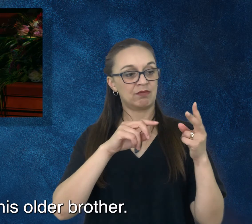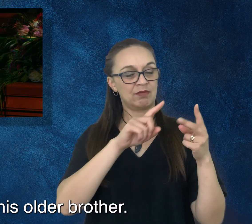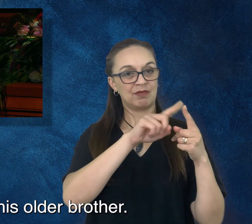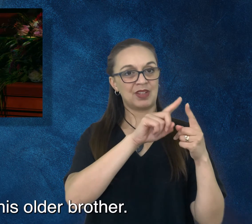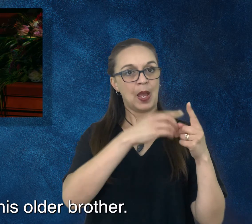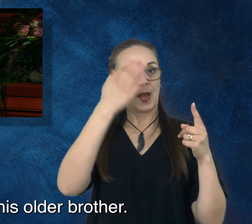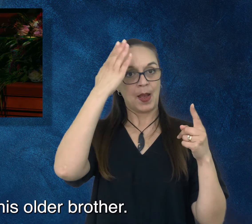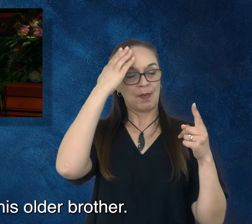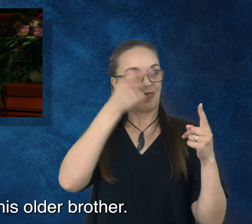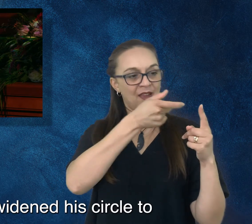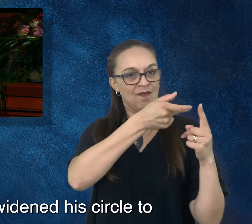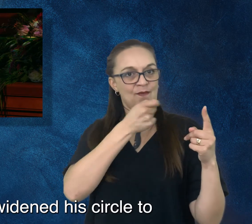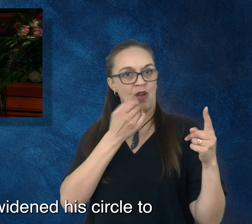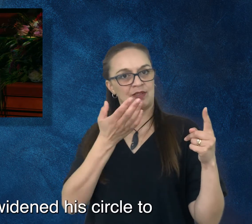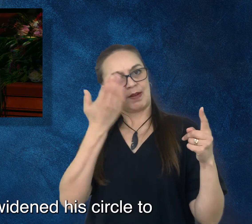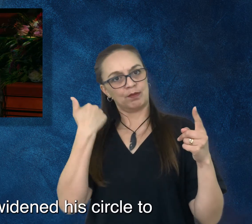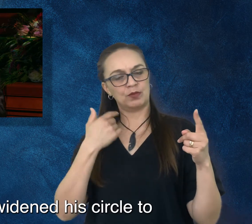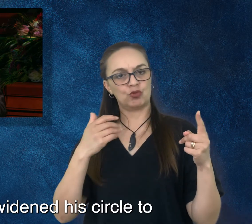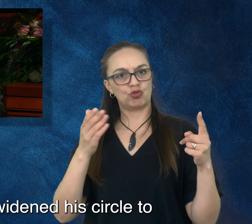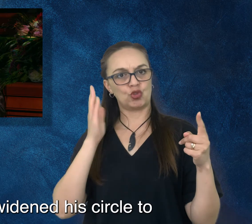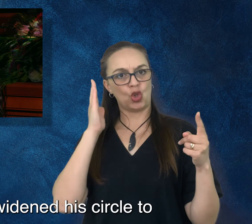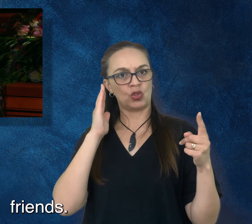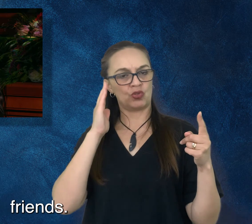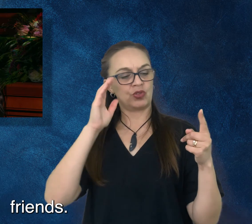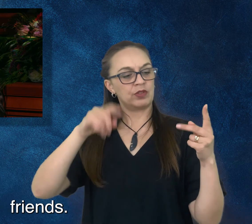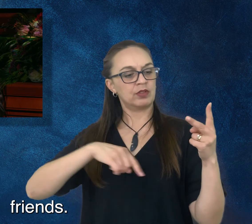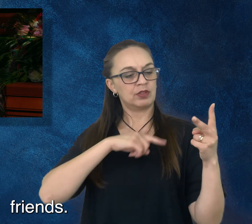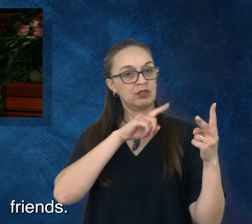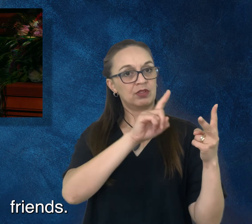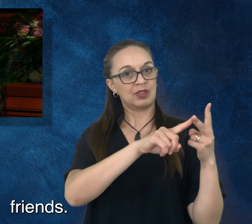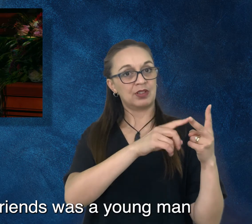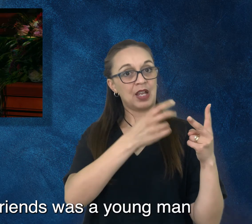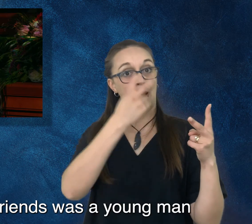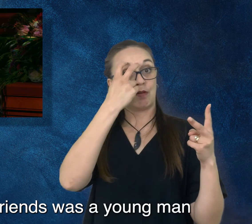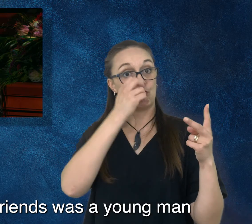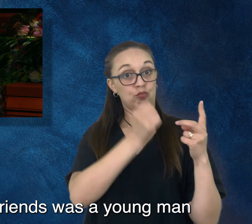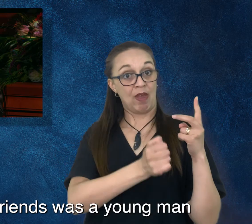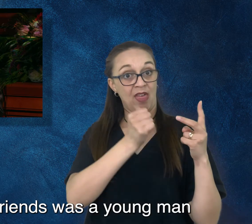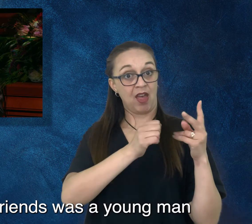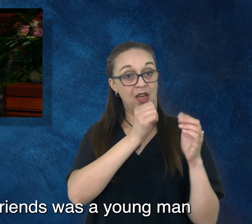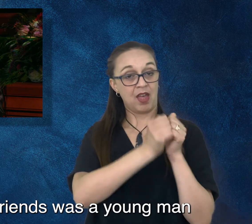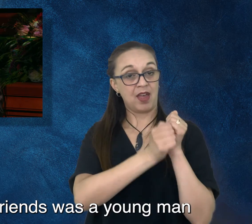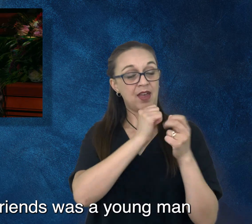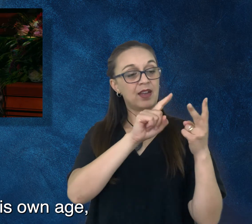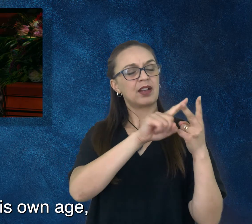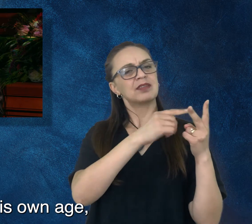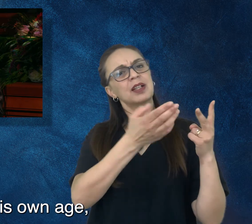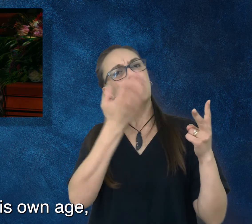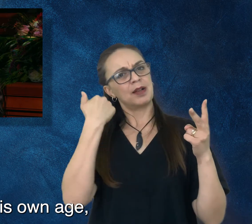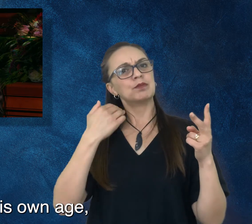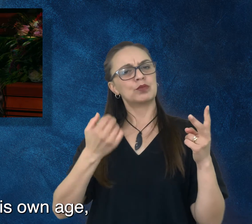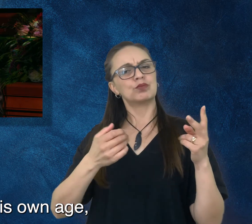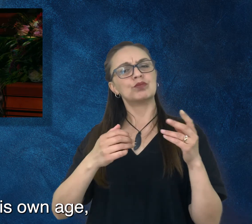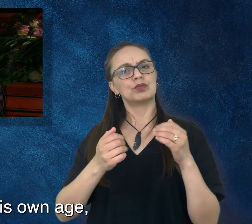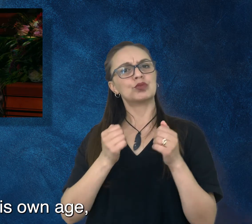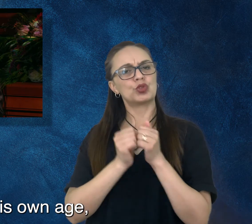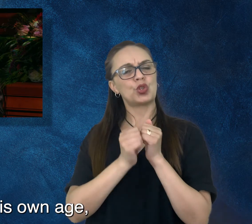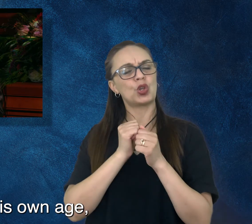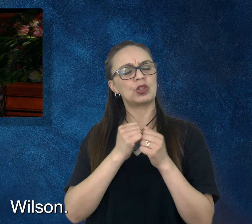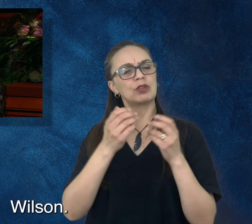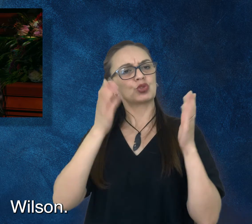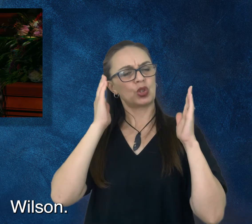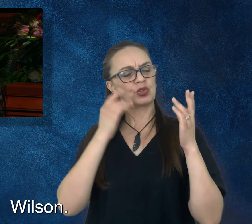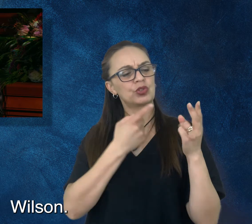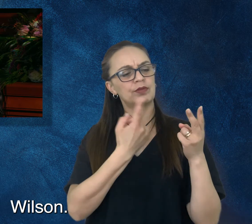Then his older brother. He then widened his circle to friends. One of these friends was a young man his own age,